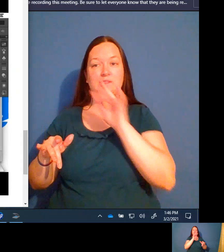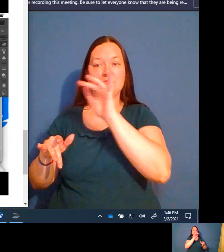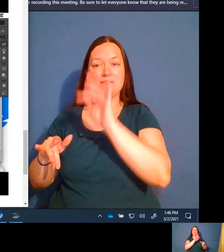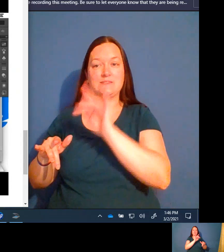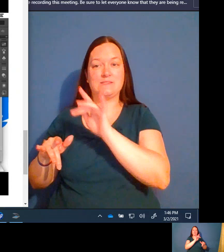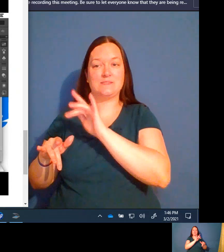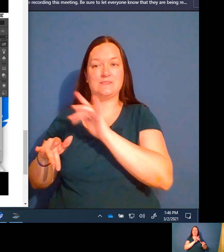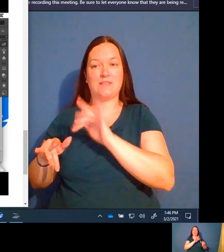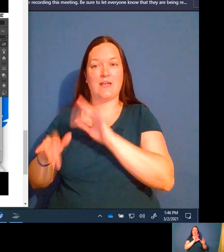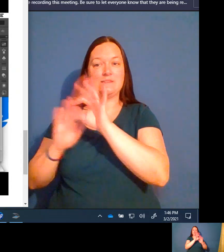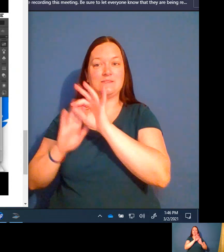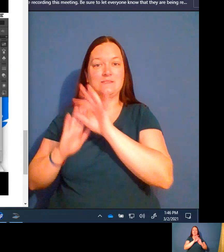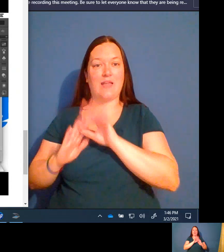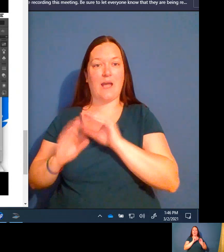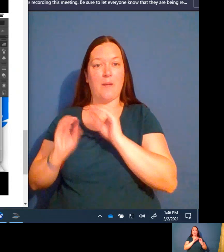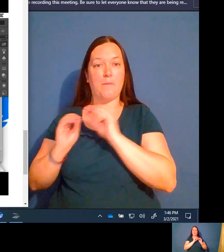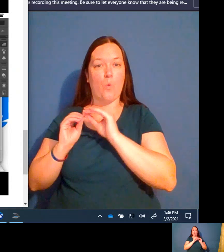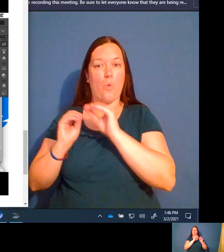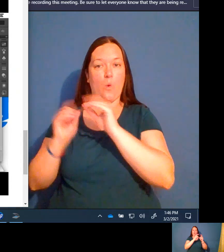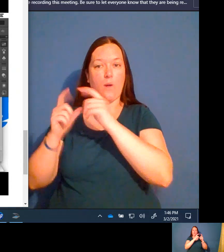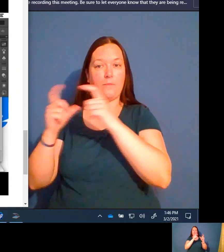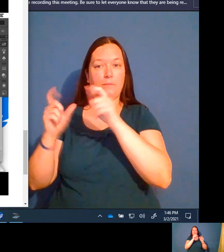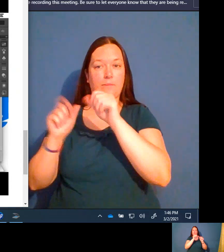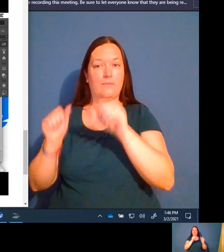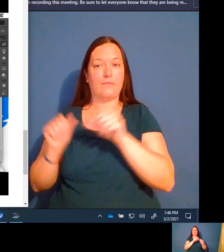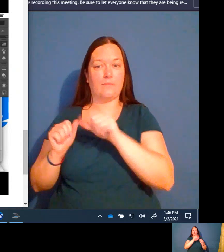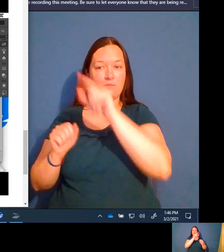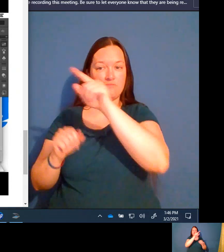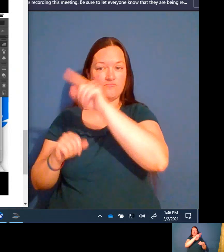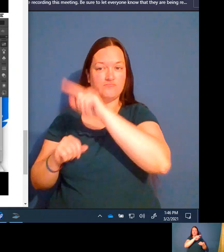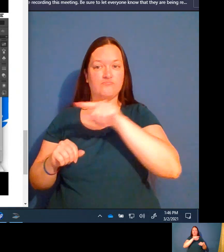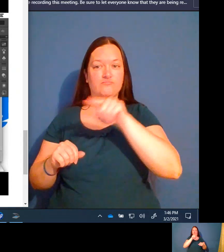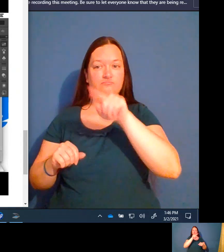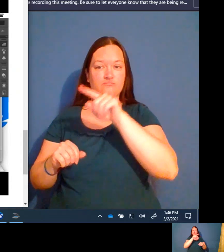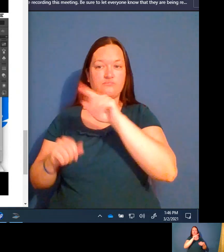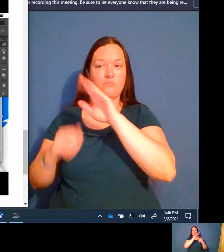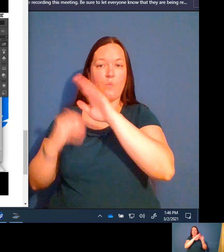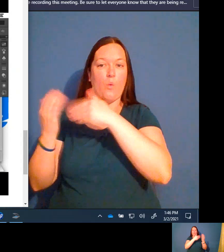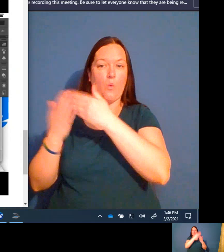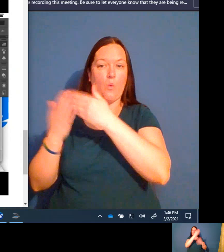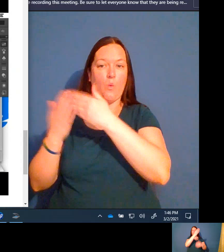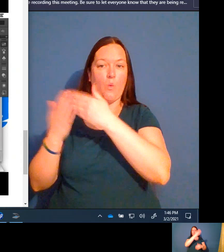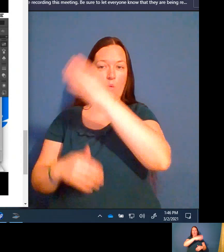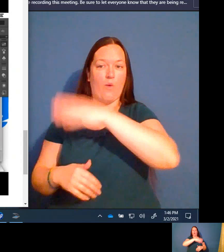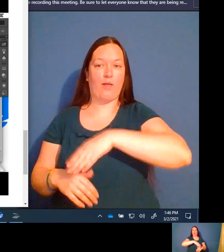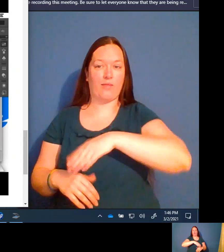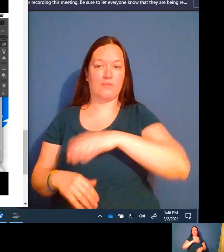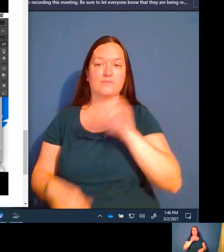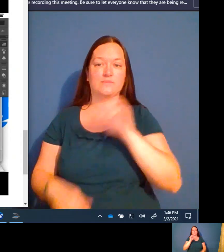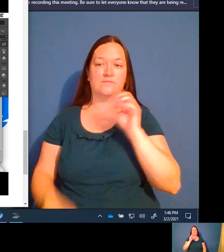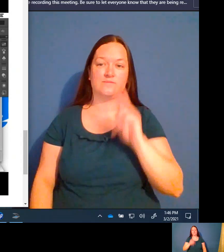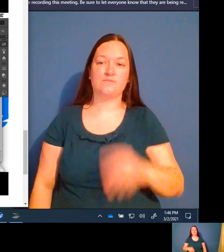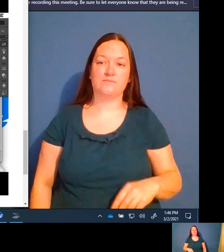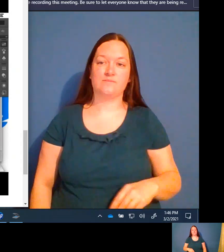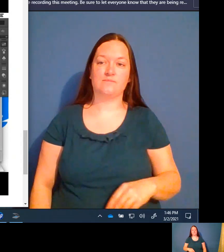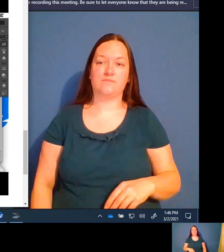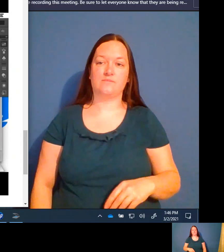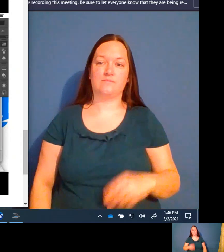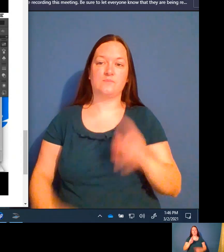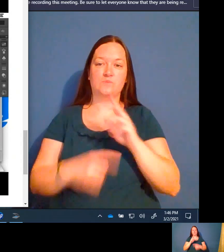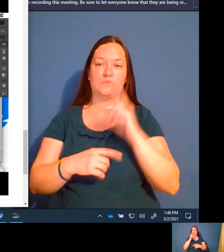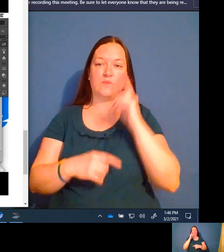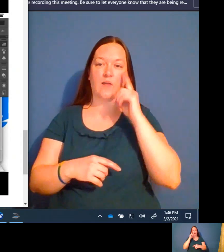select some more so it's a larger area. I'll just do this whole side. And I will